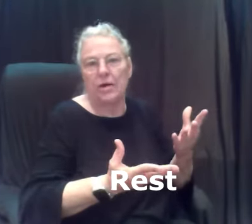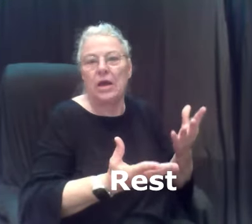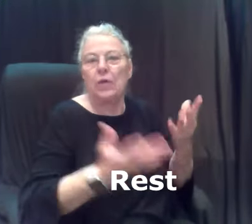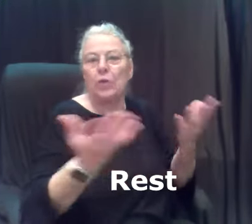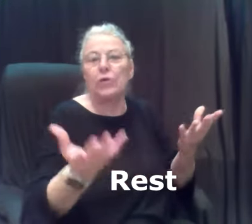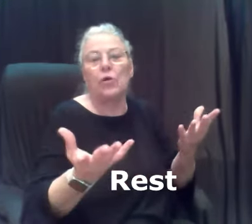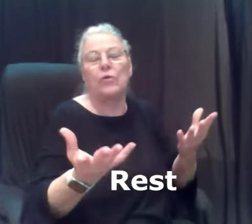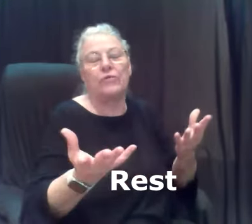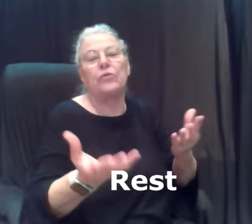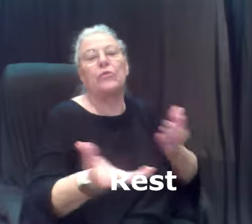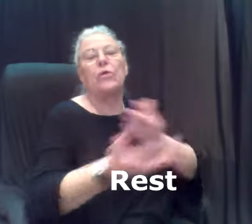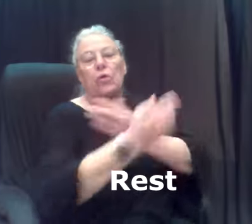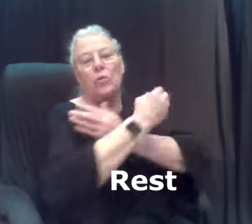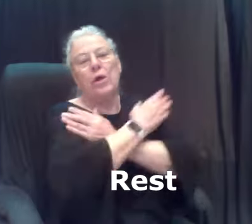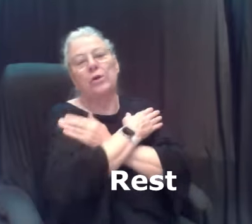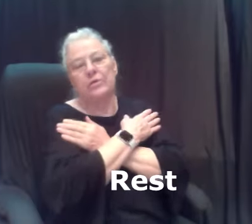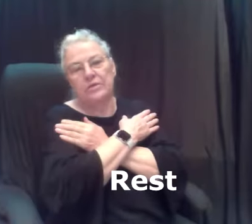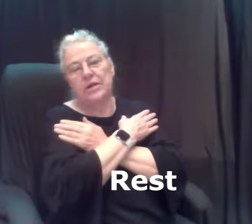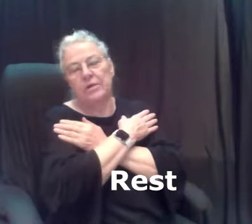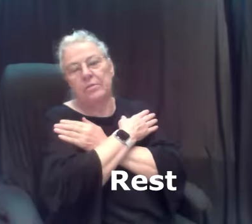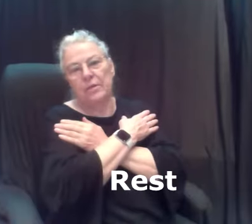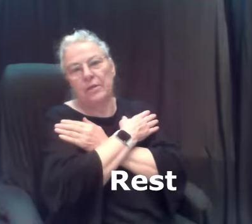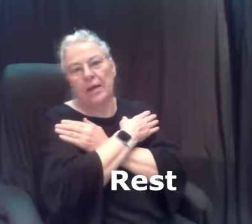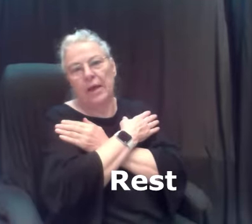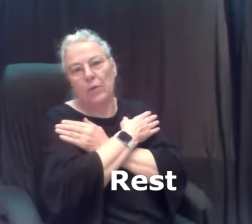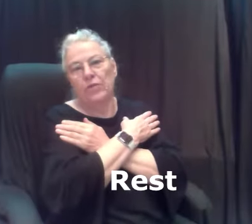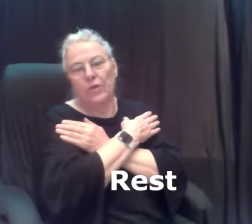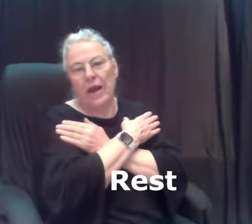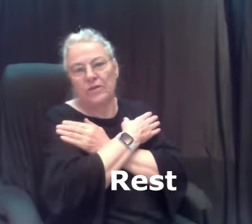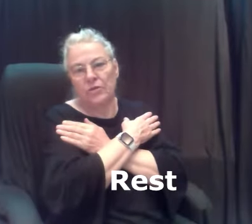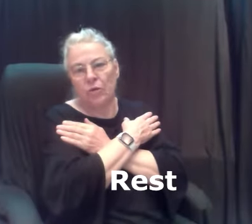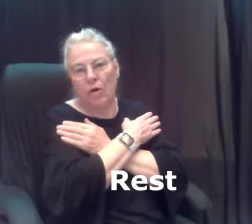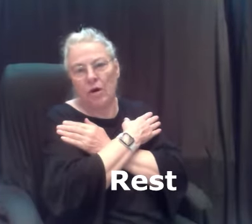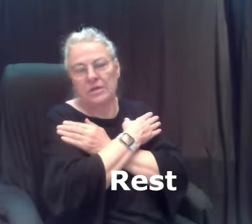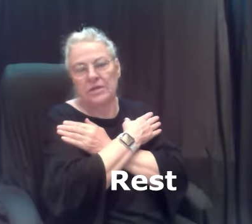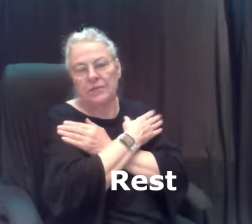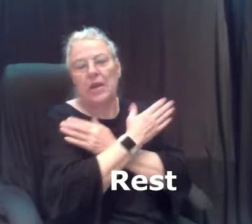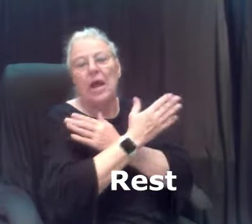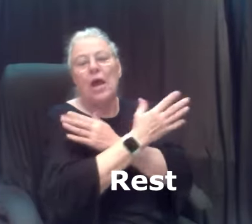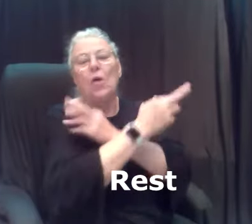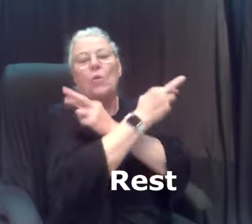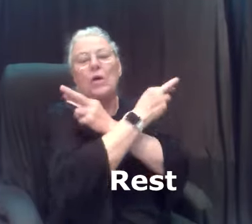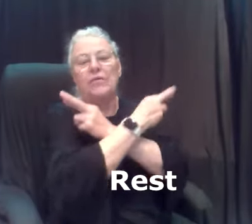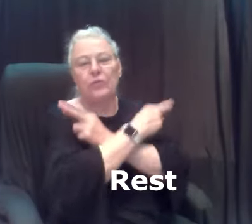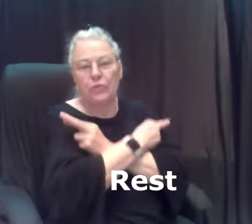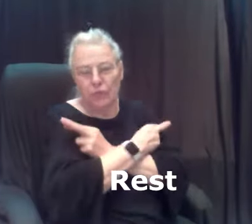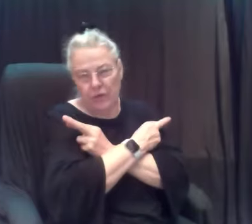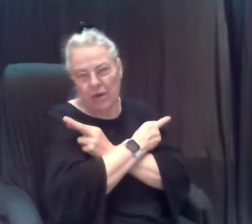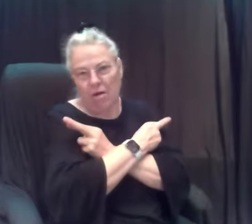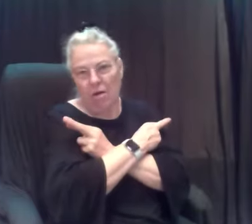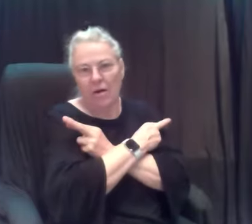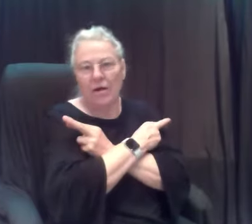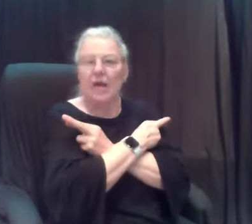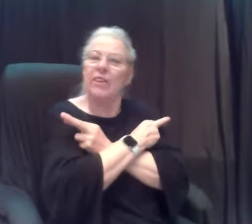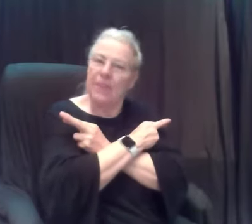When you go to a funeral home, you see them laying with their hands crossed. Well, if you do the R, that